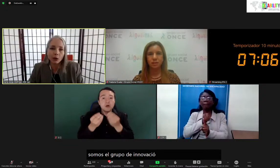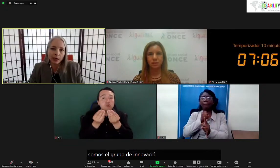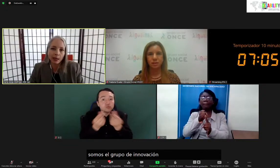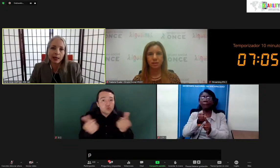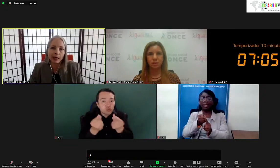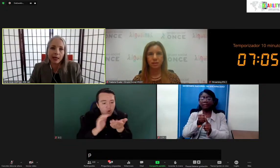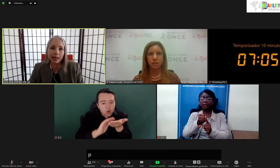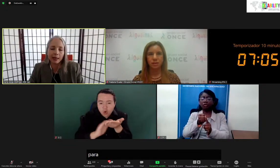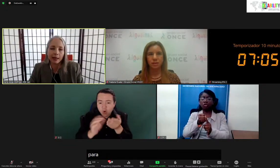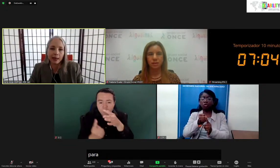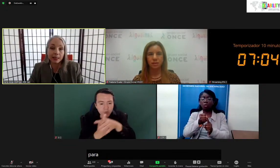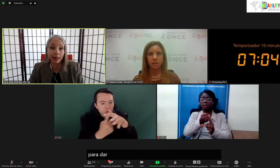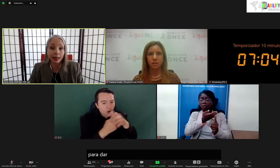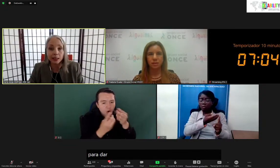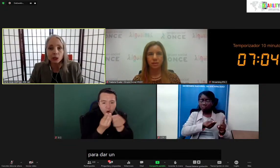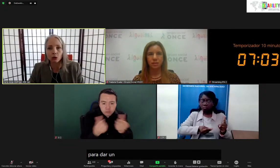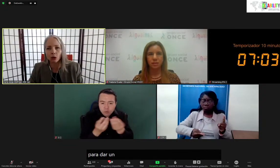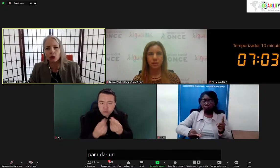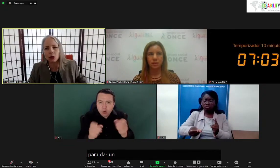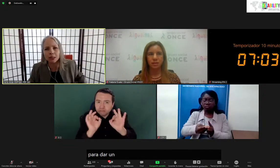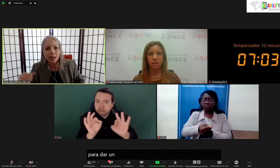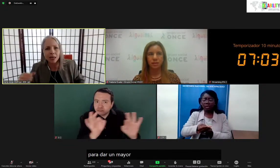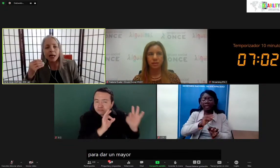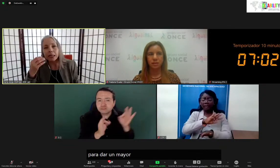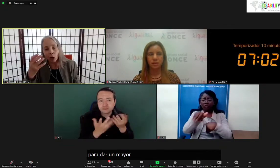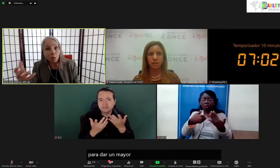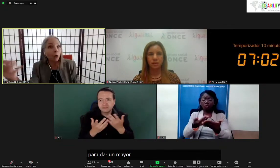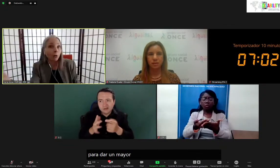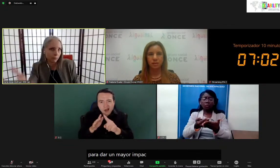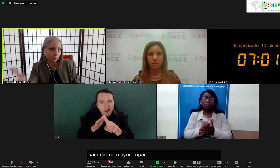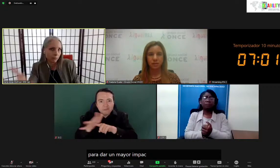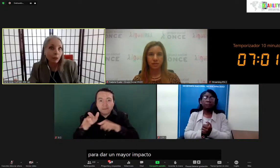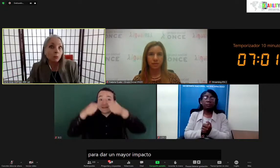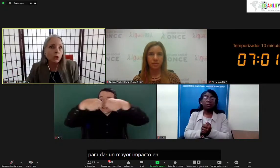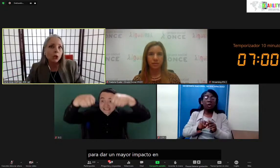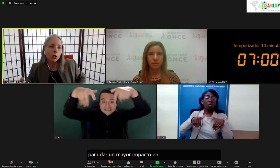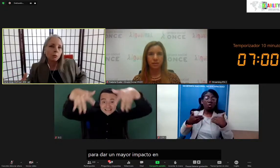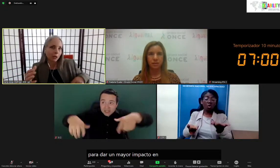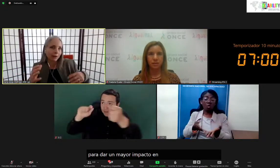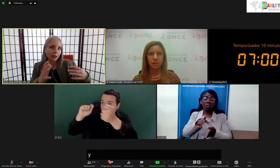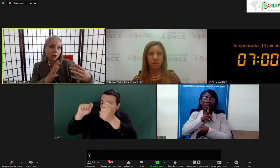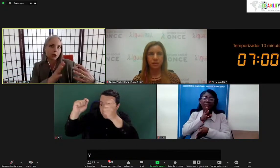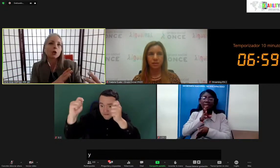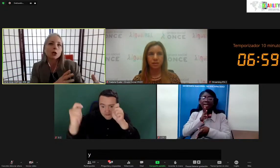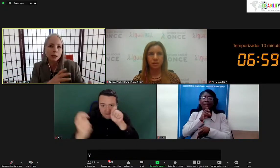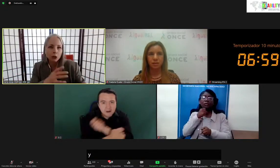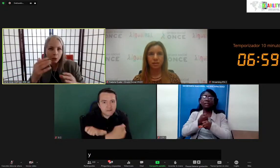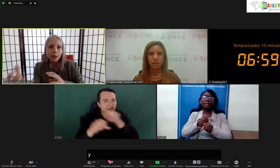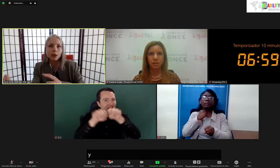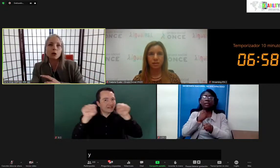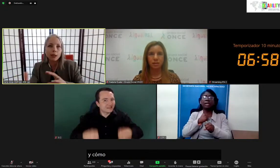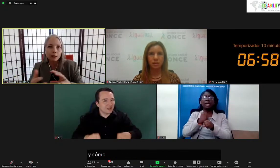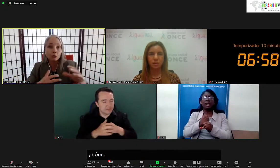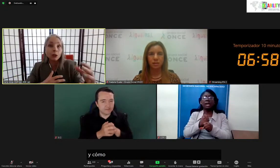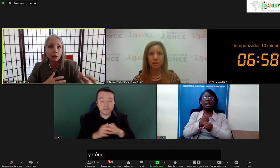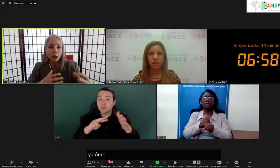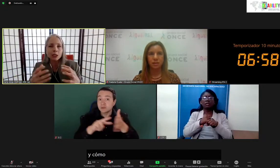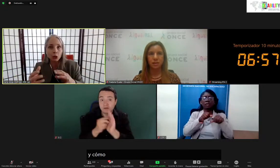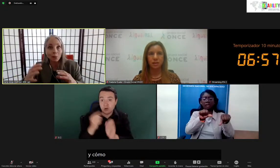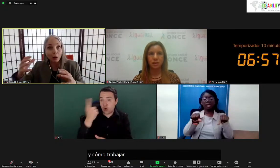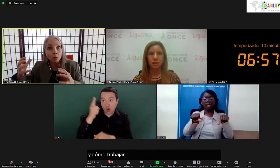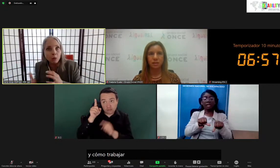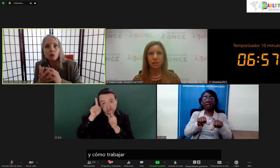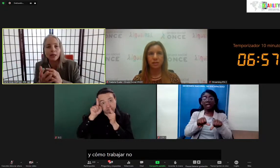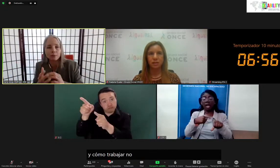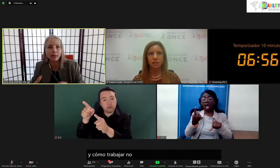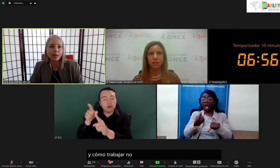solutions and to have a more systemic impact on this so we have talked about a lot about